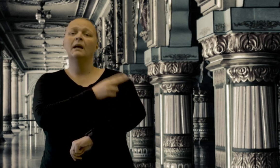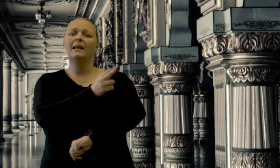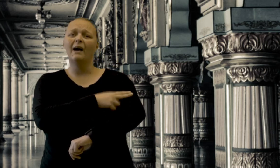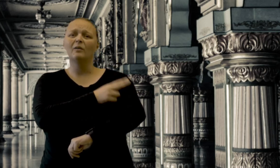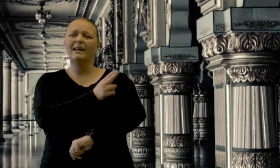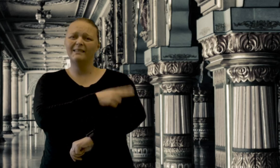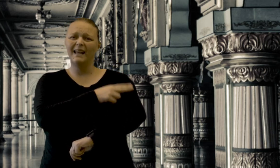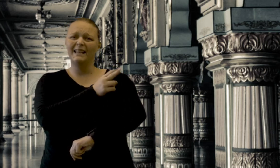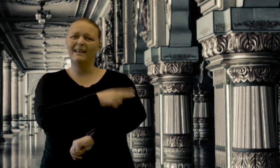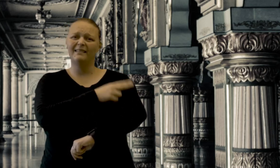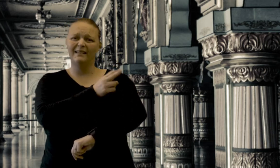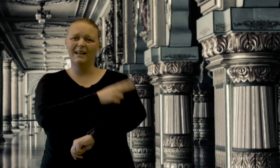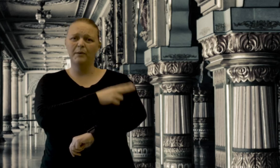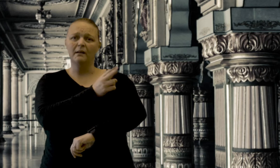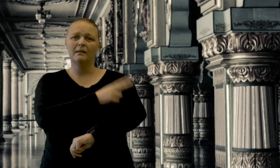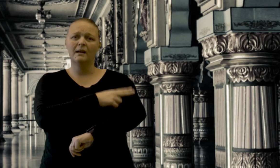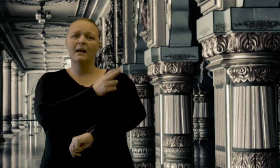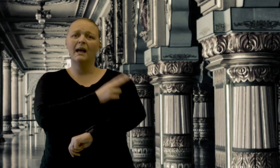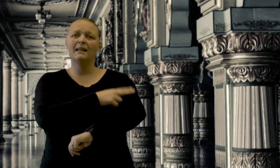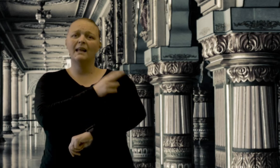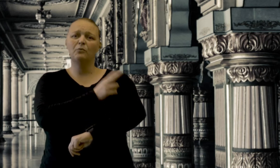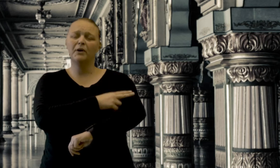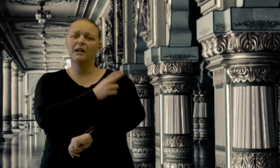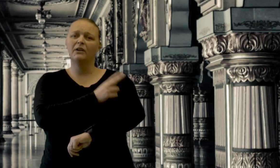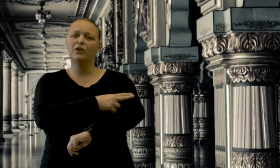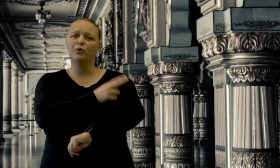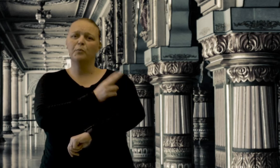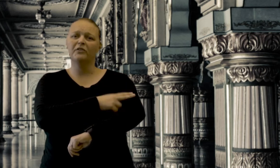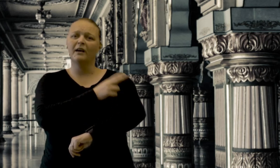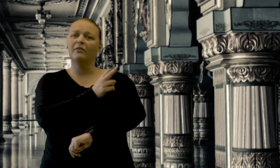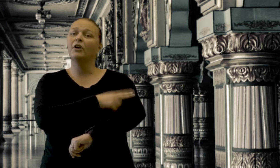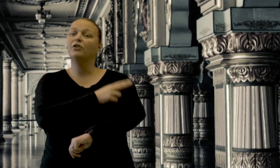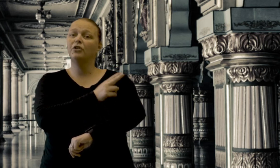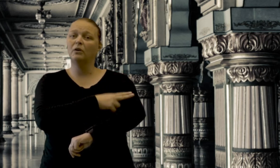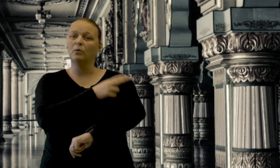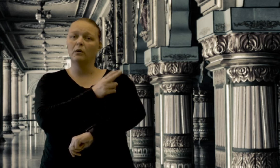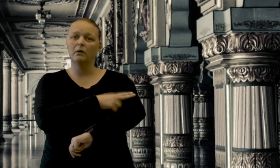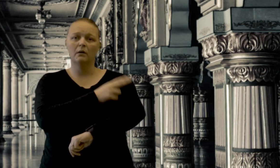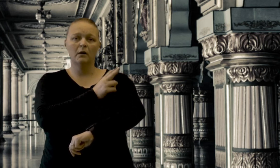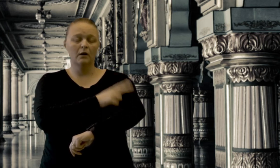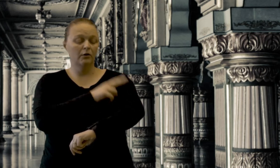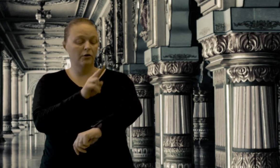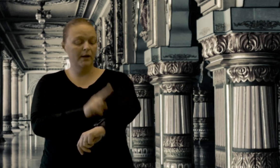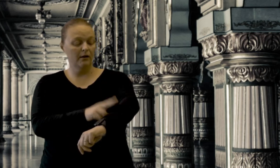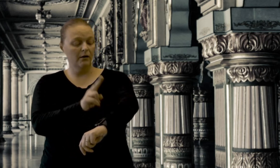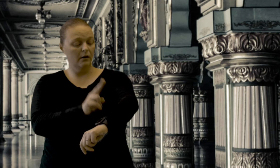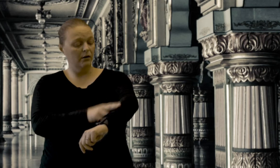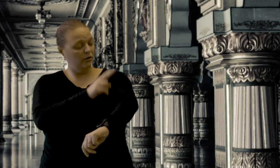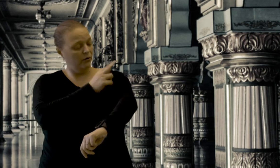Now, let's take that steady beat and let's put it into groups of two. Two here, two